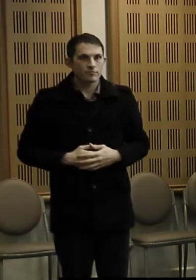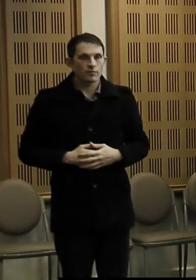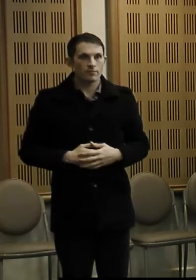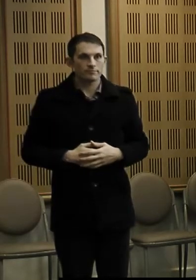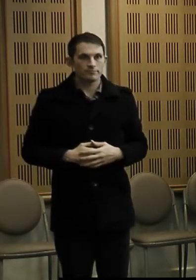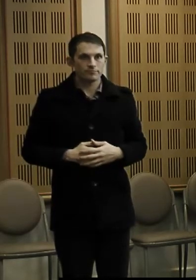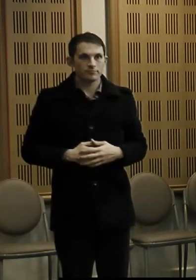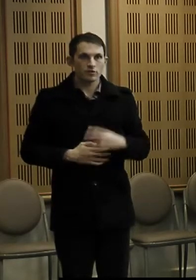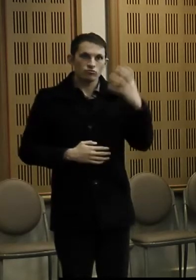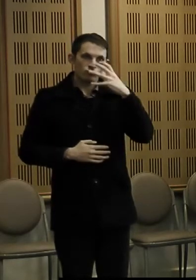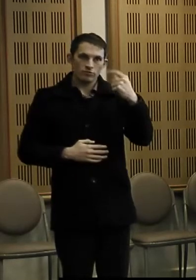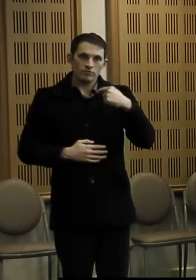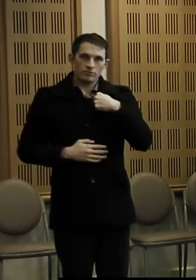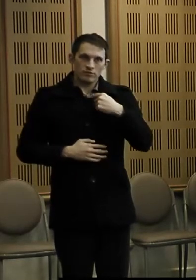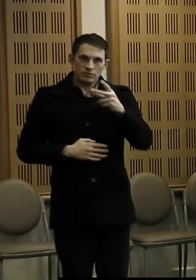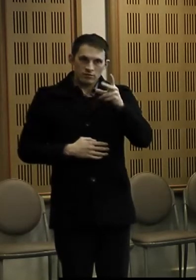Sorry, me again.